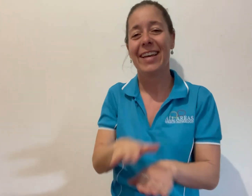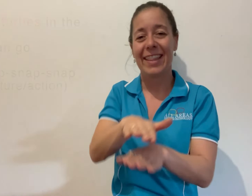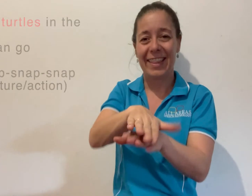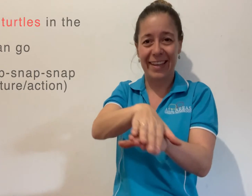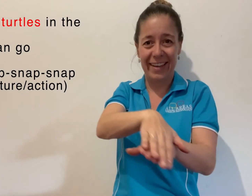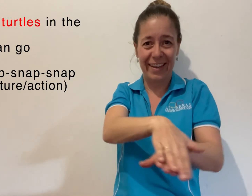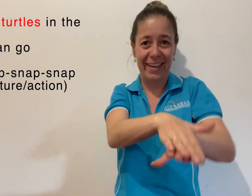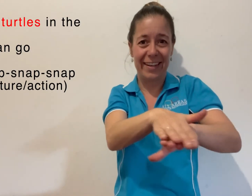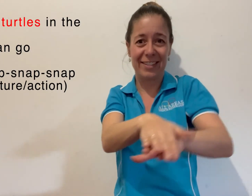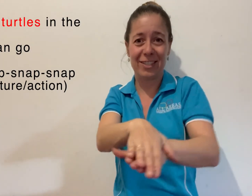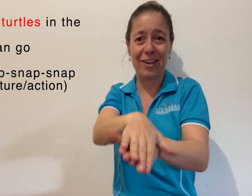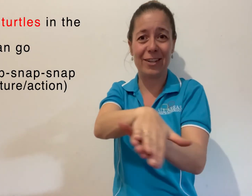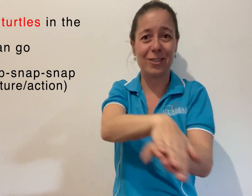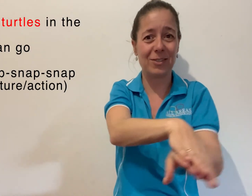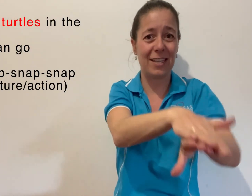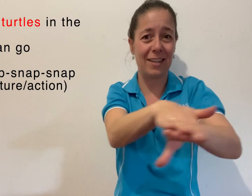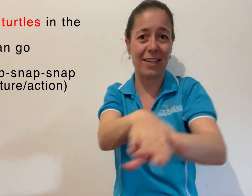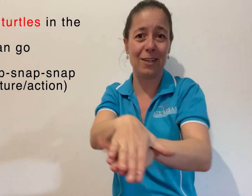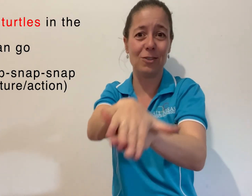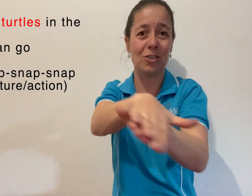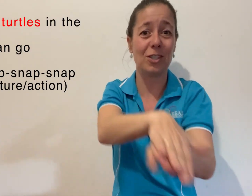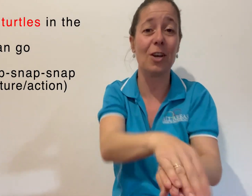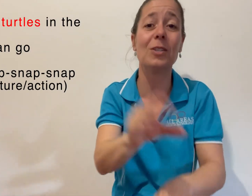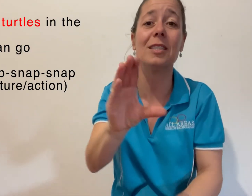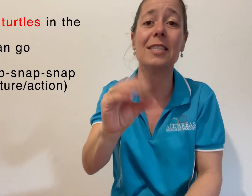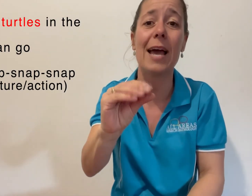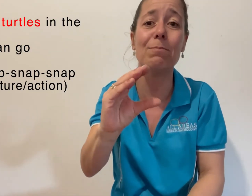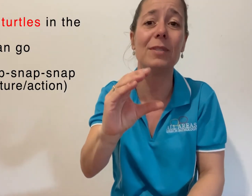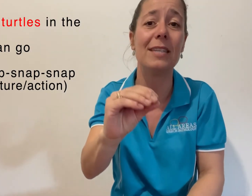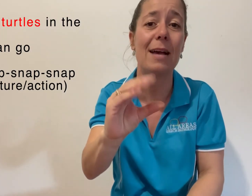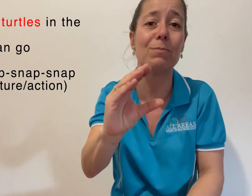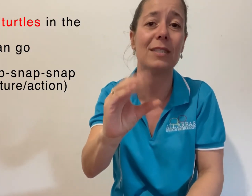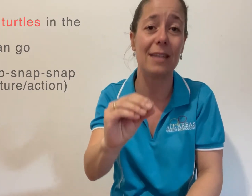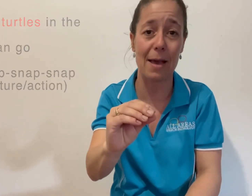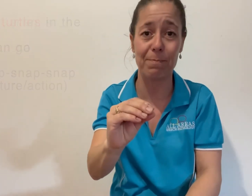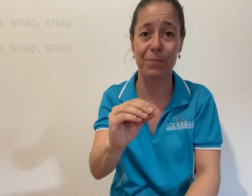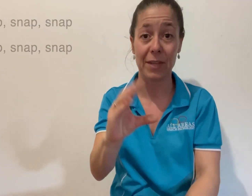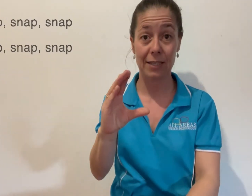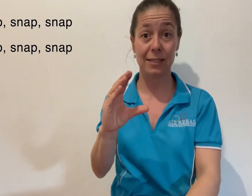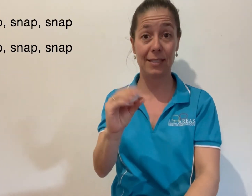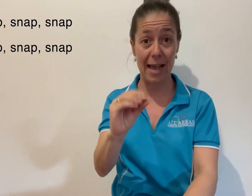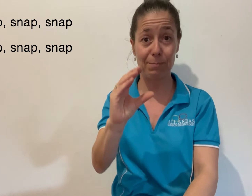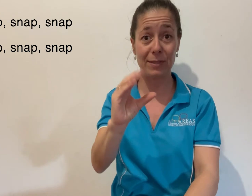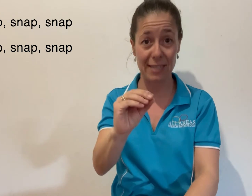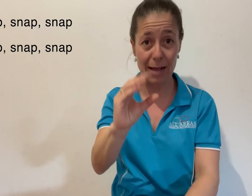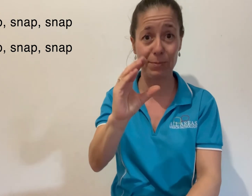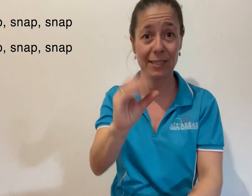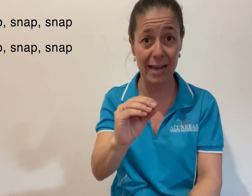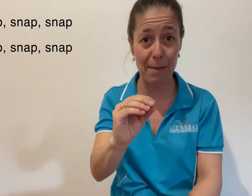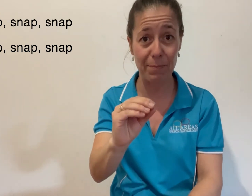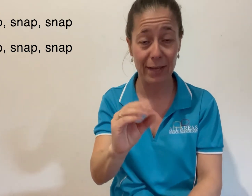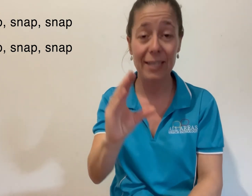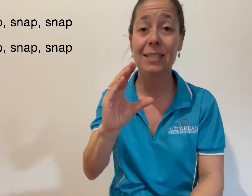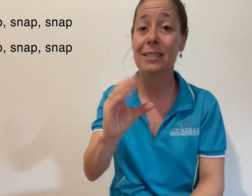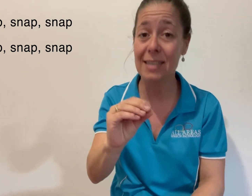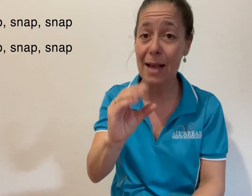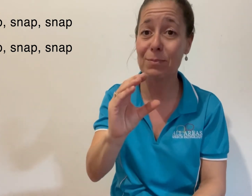The turtles in the ocean go snap, snap, snap, snap, snap, snap, snap,